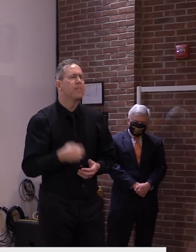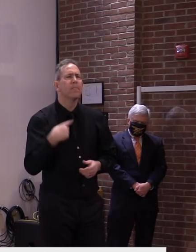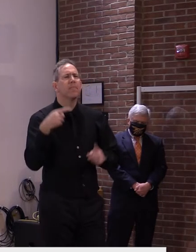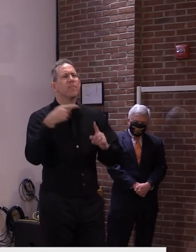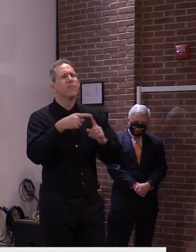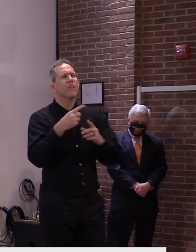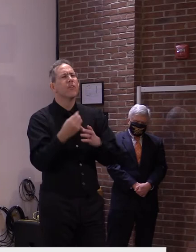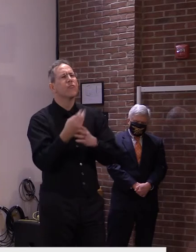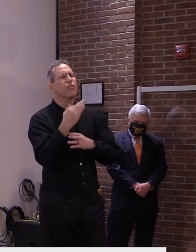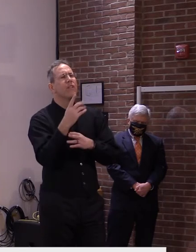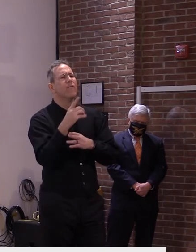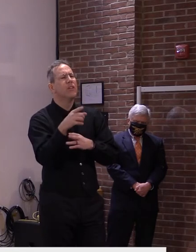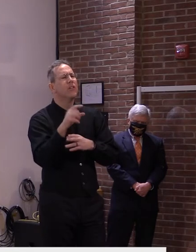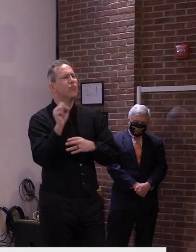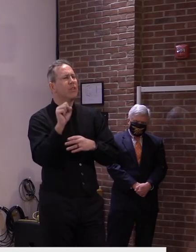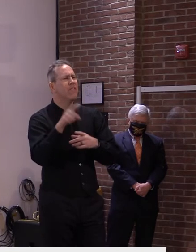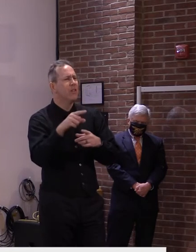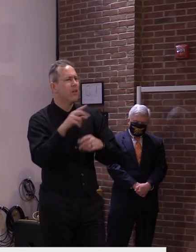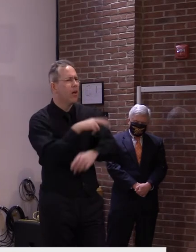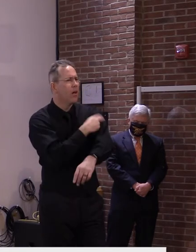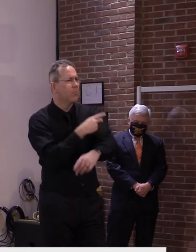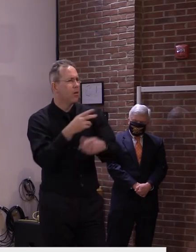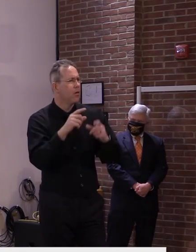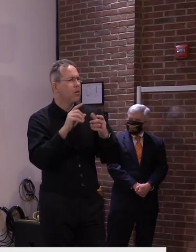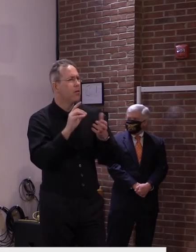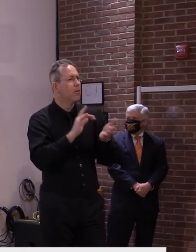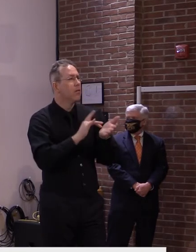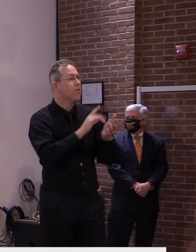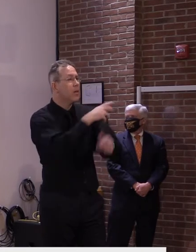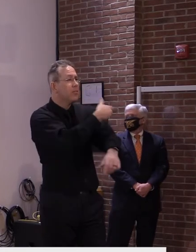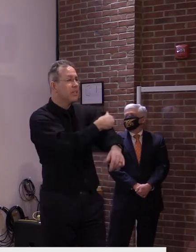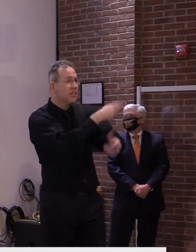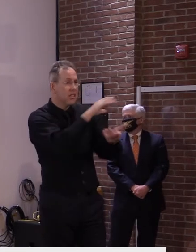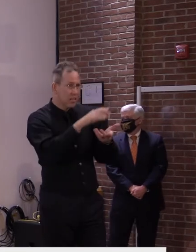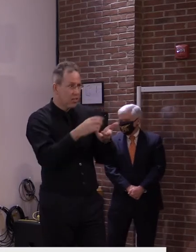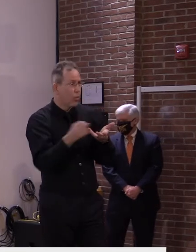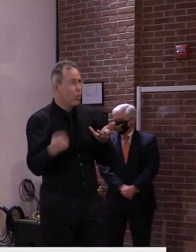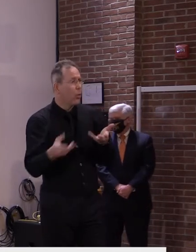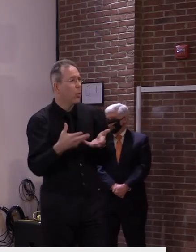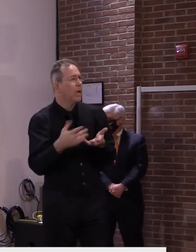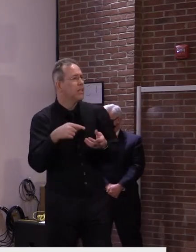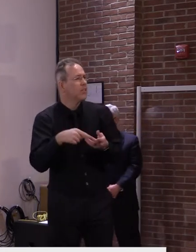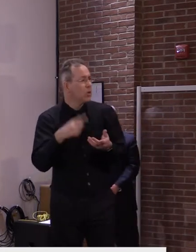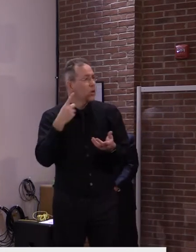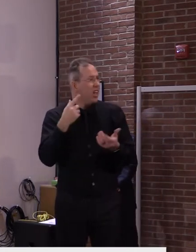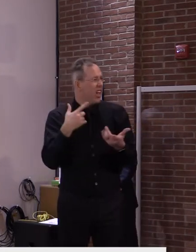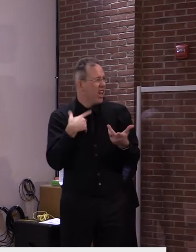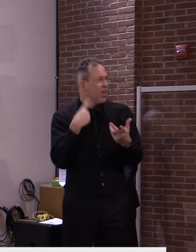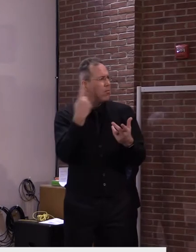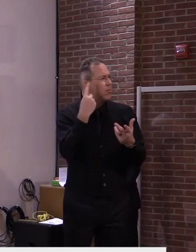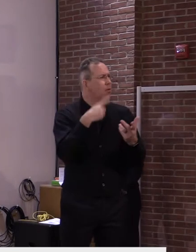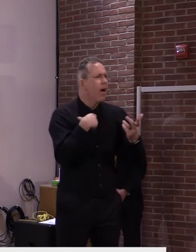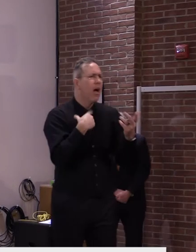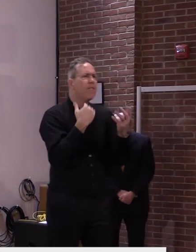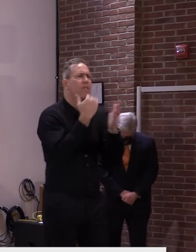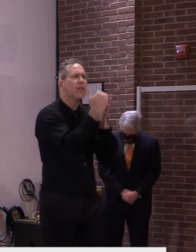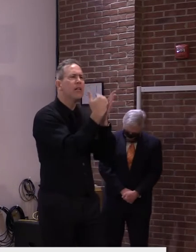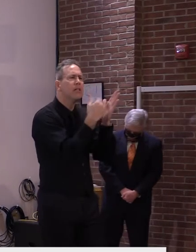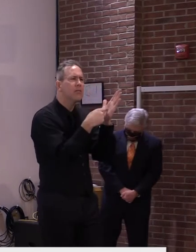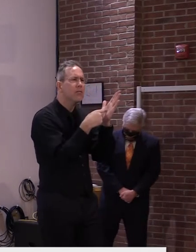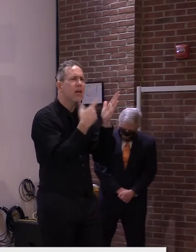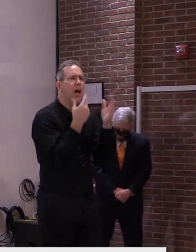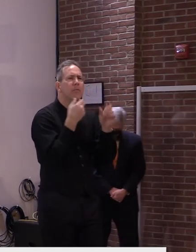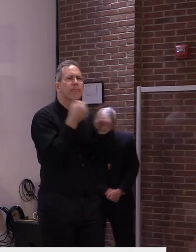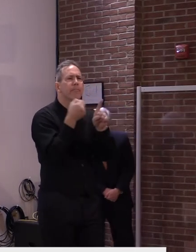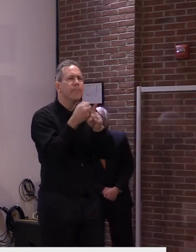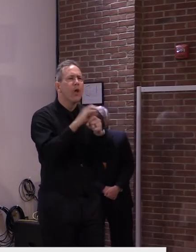The health department finally did provide a partial list of the outbreaks in Vermont recently after we were told the public